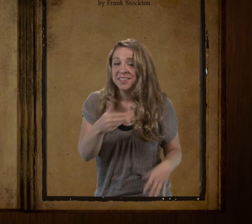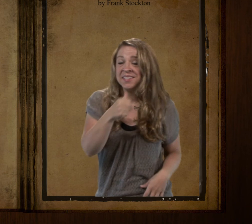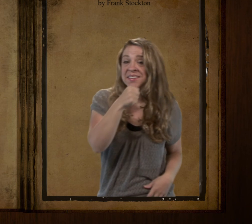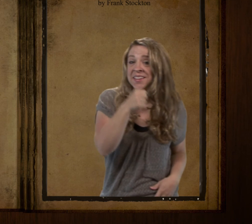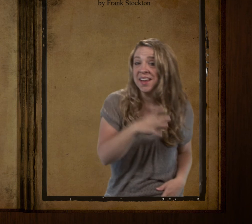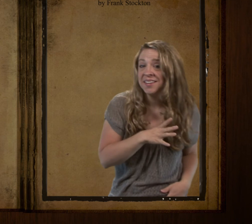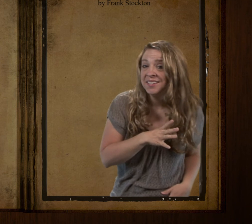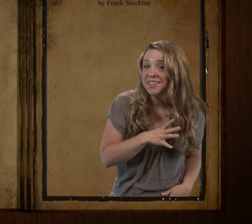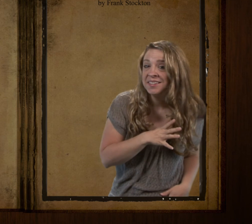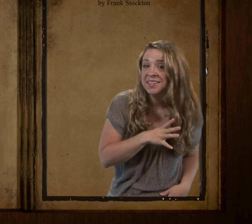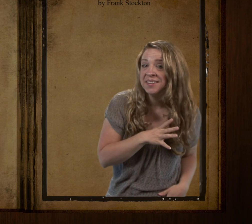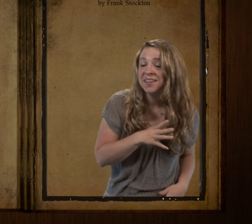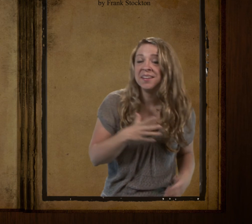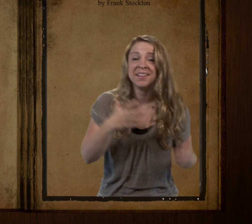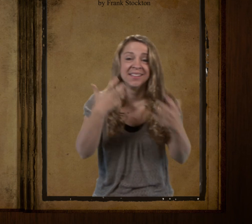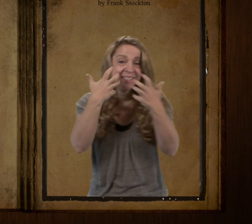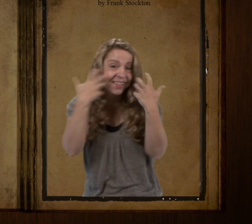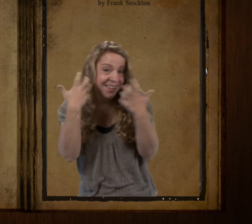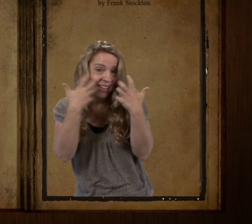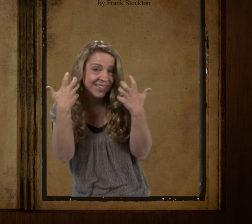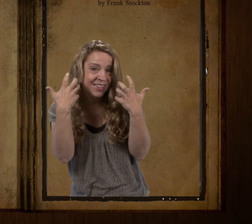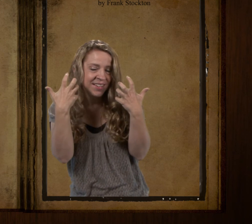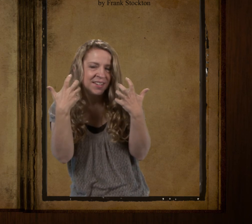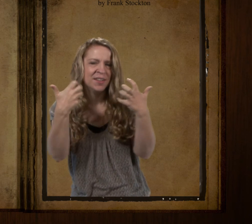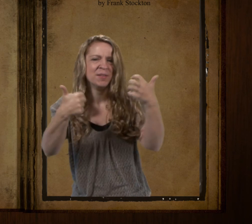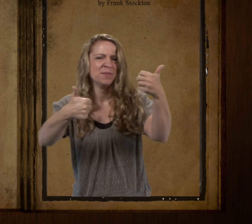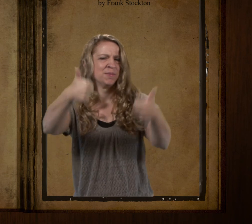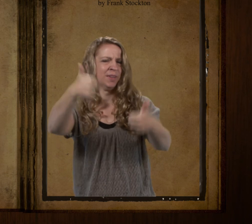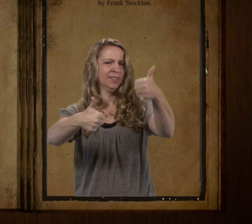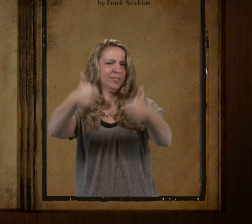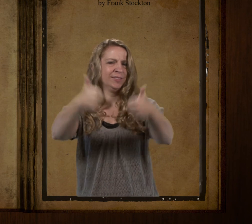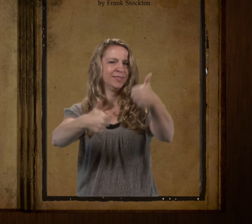Did the tiger come out of that door, or did the lady?